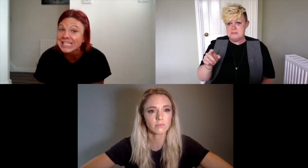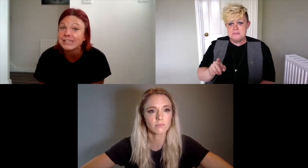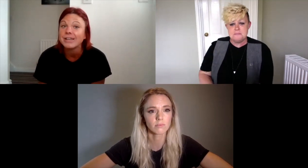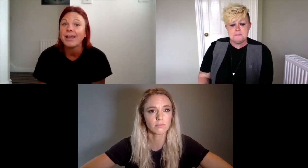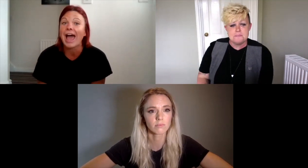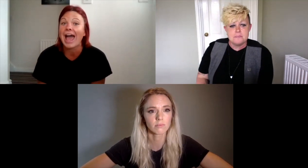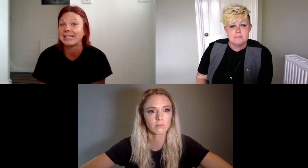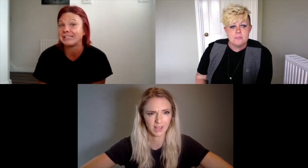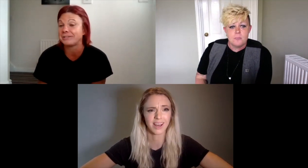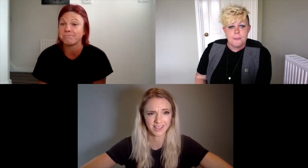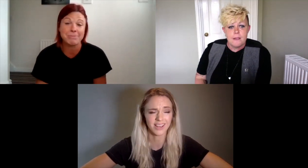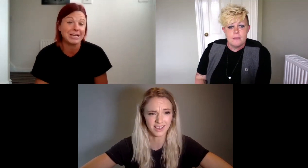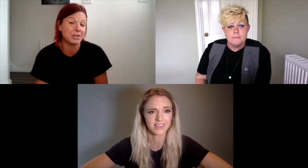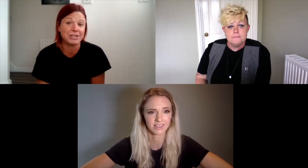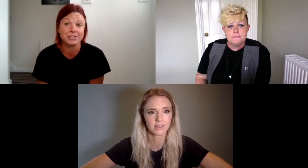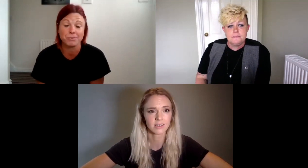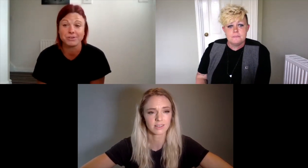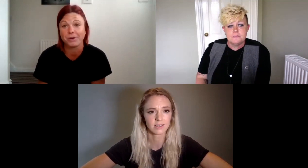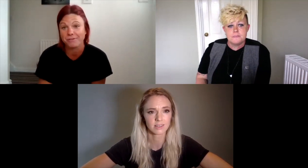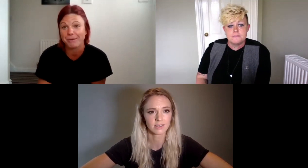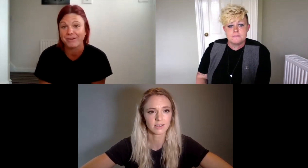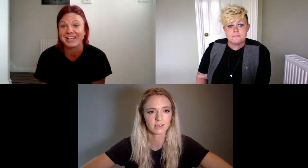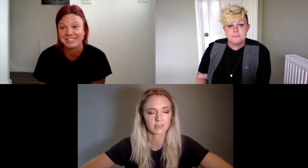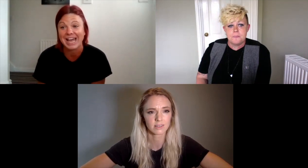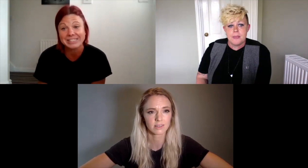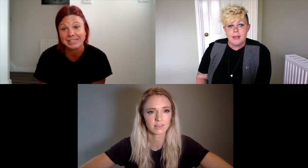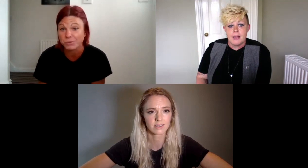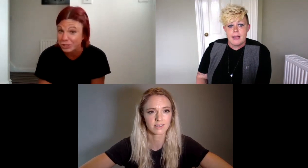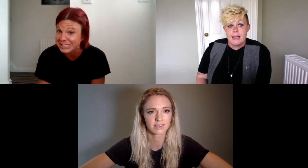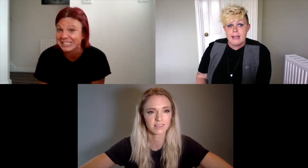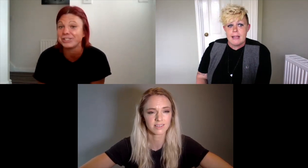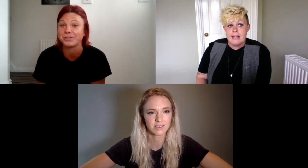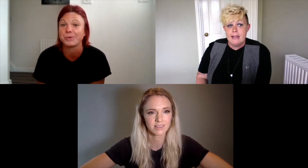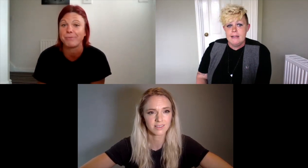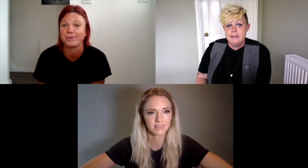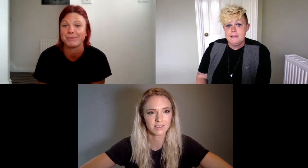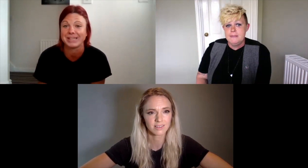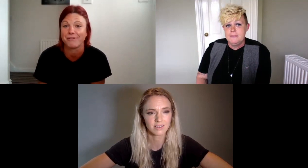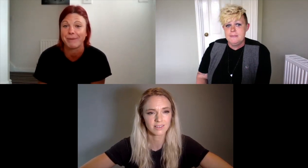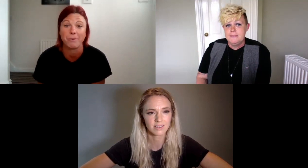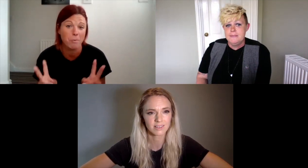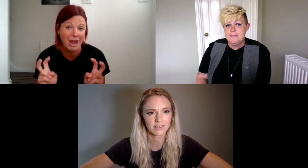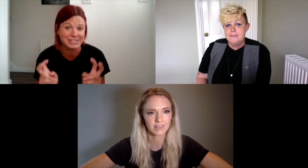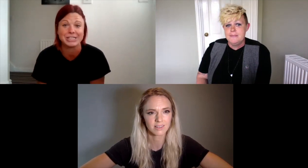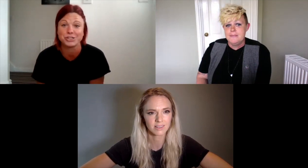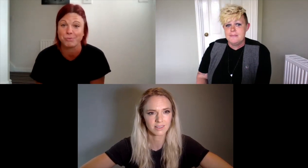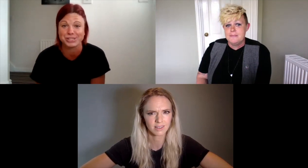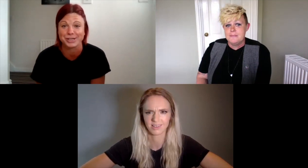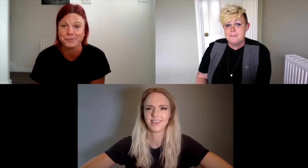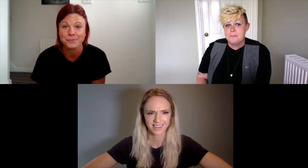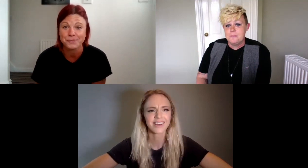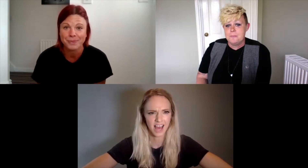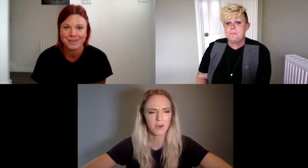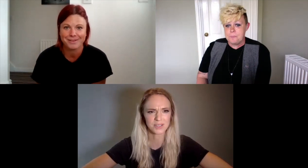duet. And maybe that's a question that one of my fans has asked is, would you consider doing a duet with myself about where is the